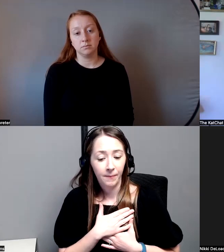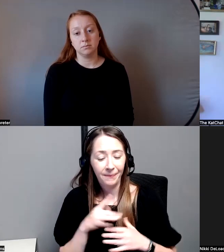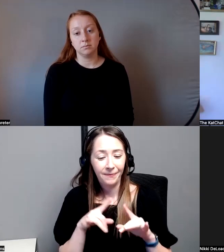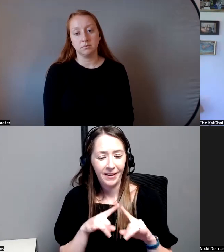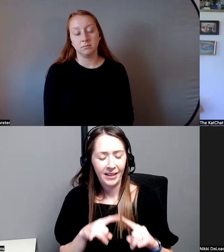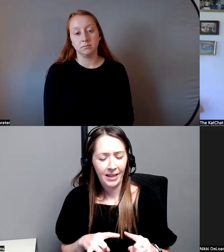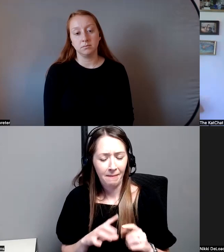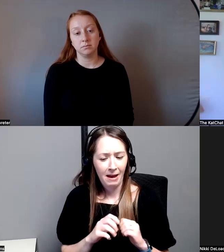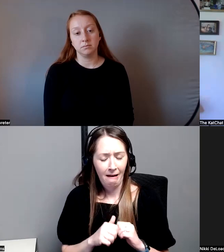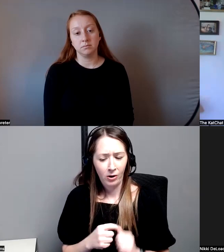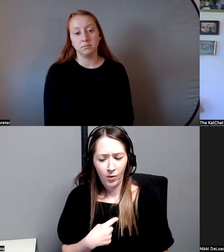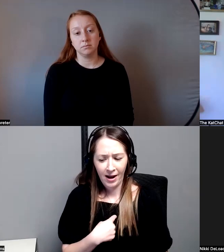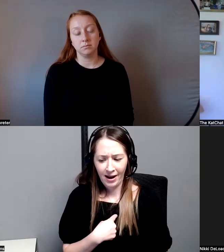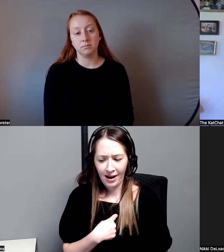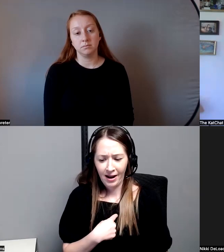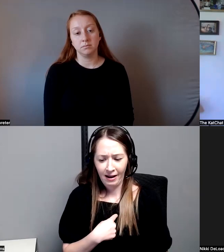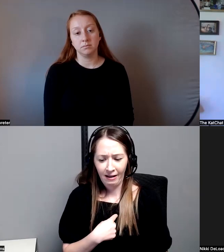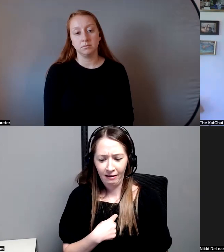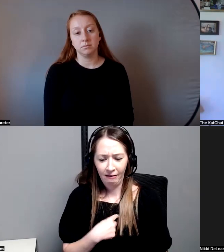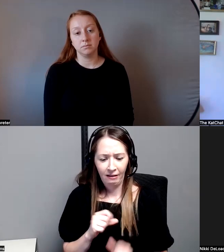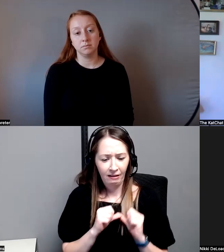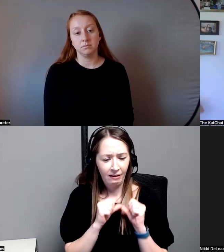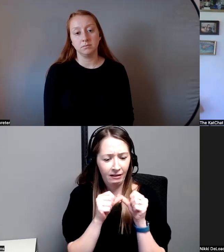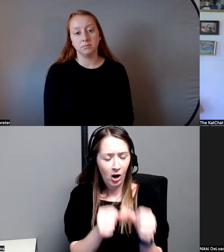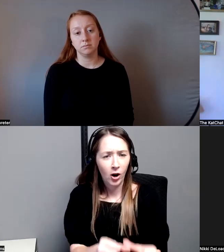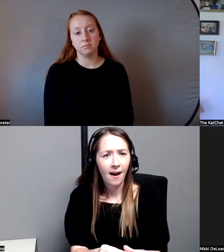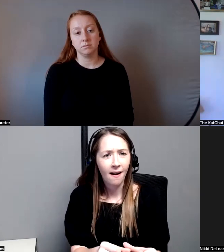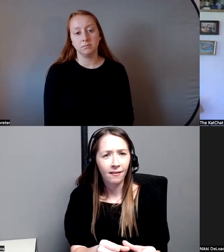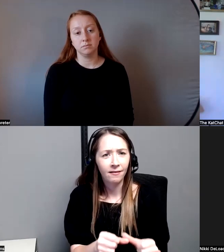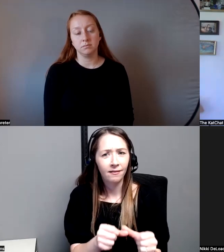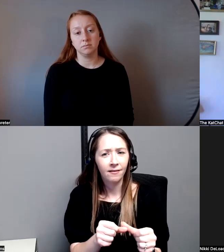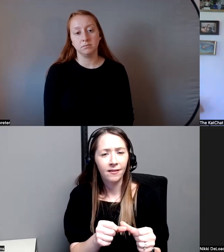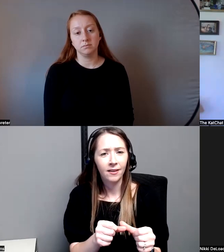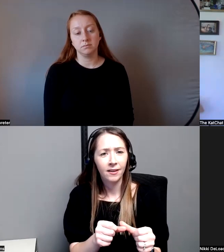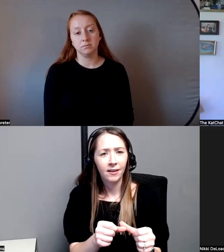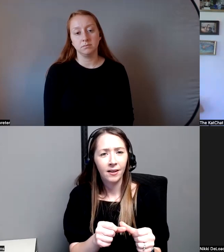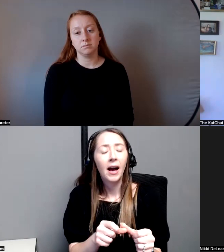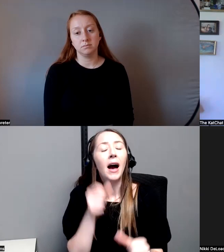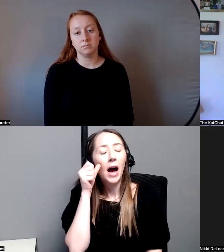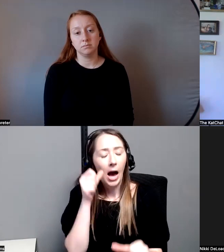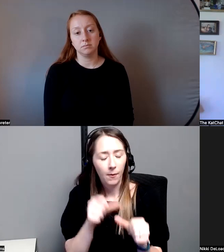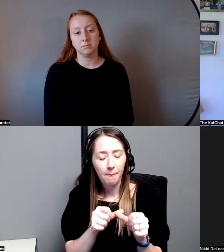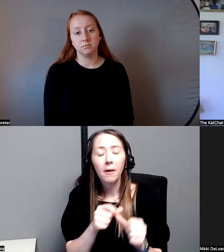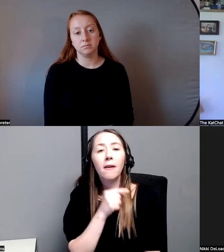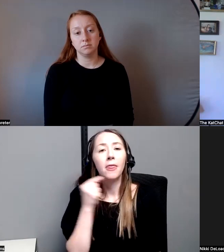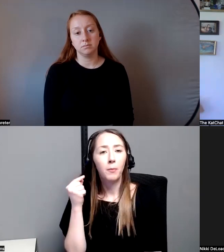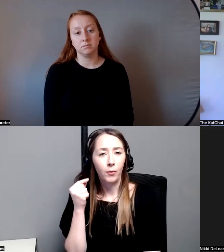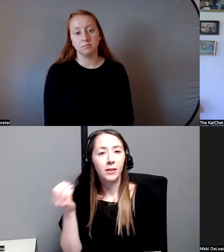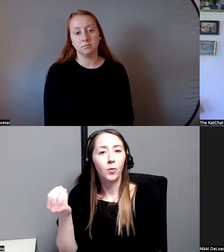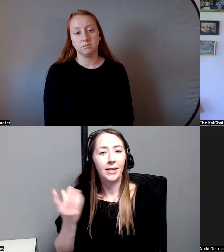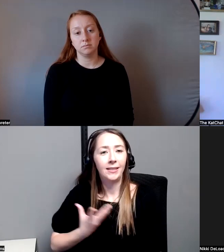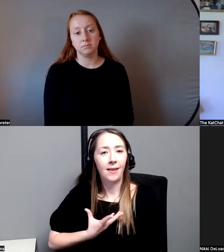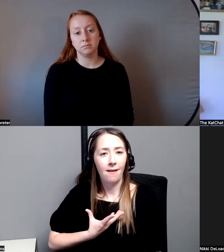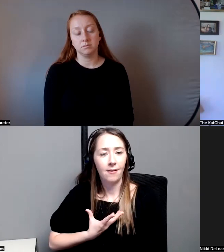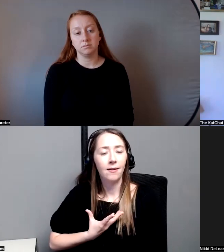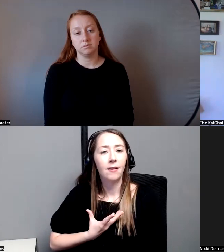how do I carry on? And I remembered what Father Mike Mannion had said, and I thought,